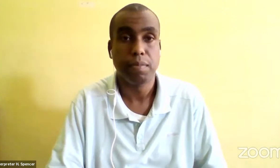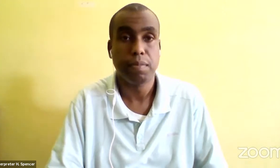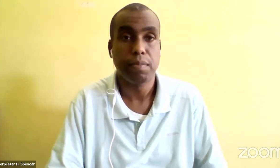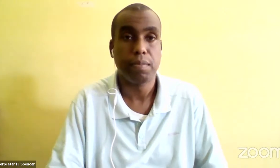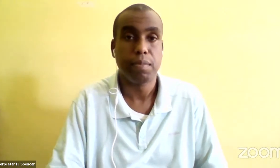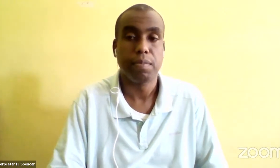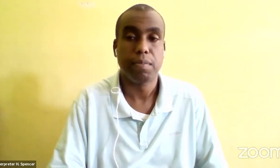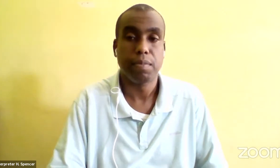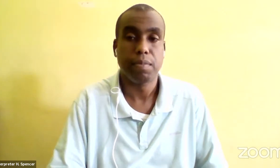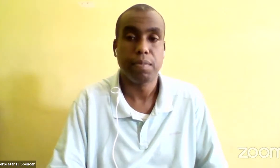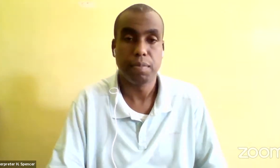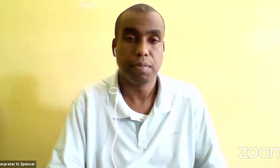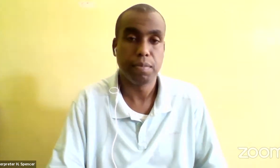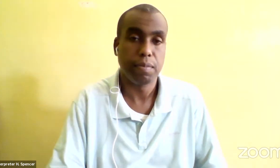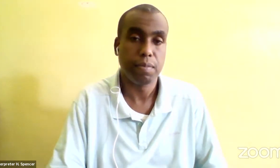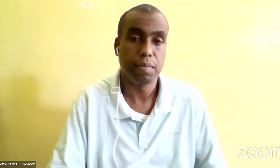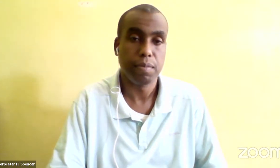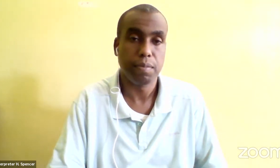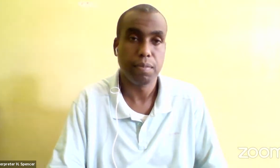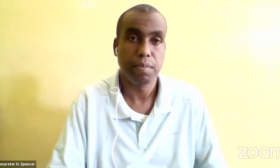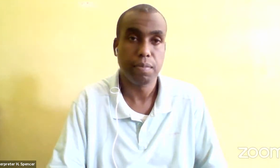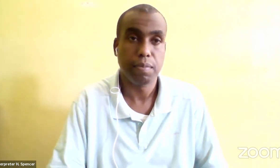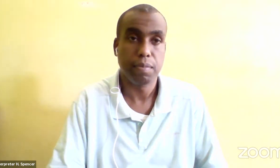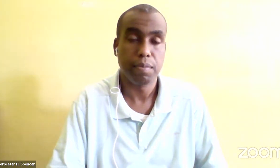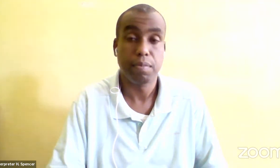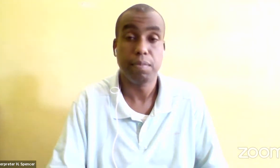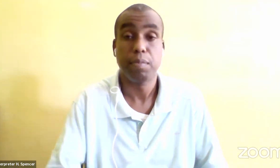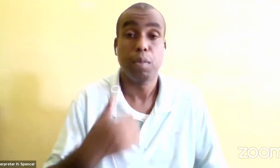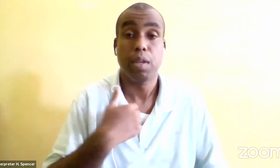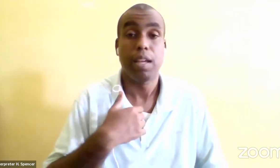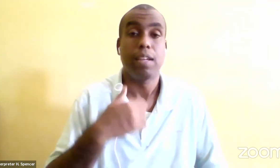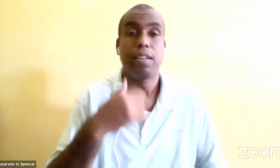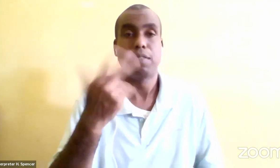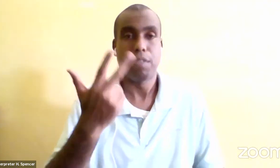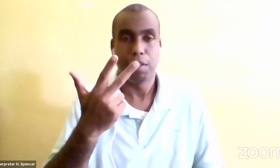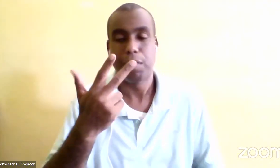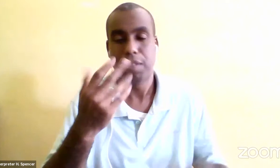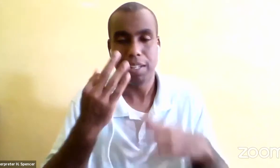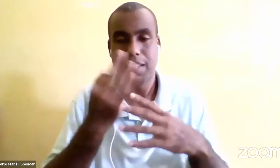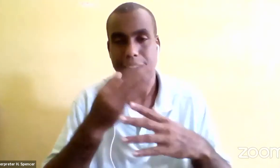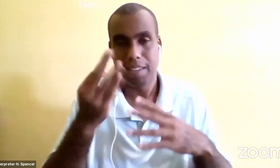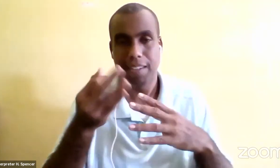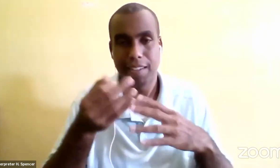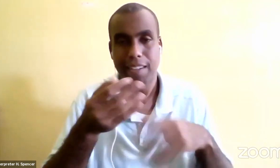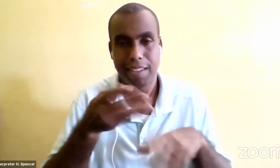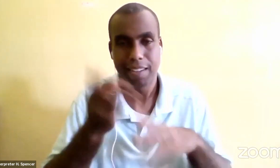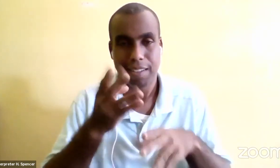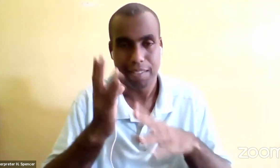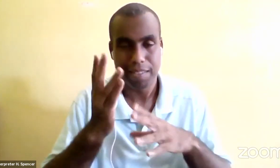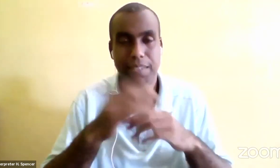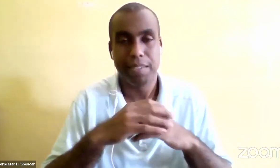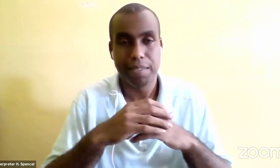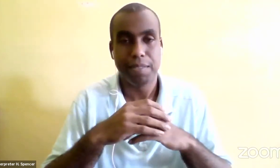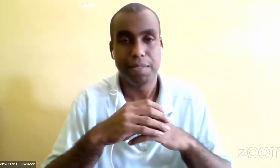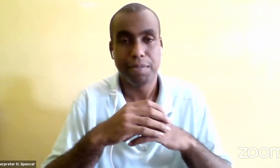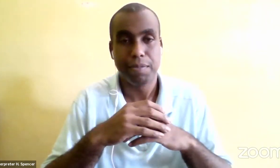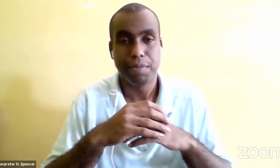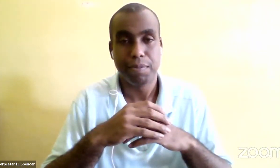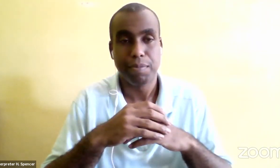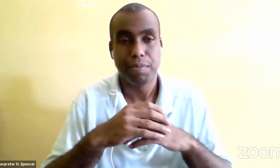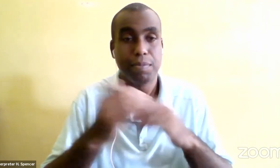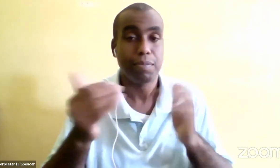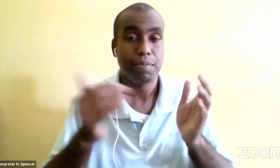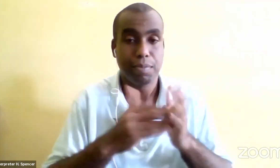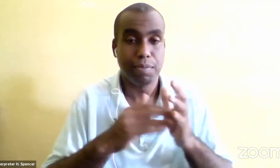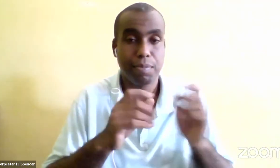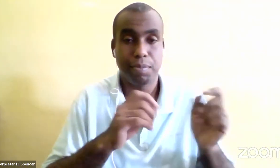okay, so we have 3 things just uploaded. So Let me go back to sharing my screen.